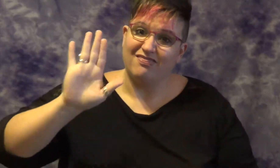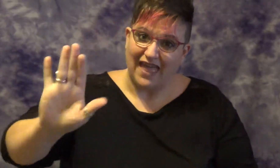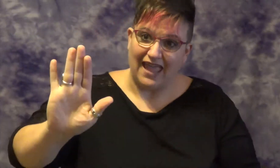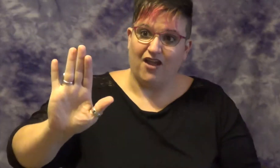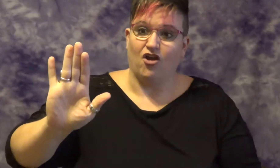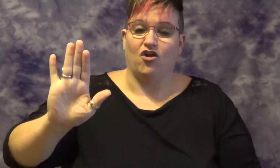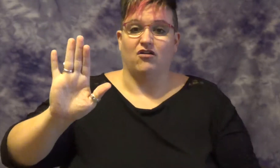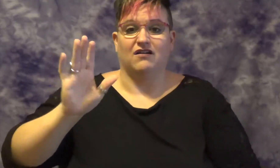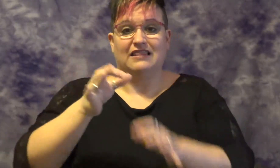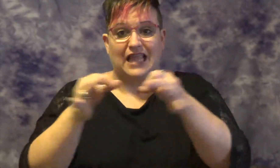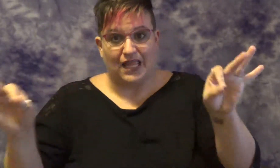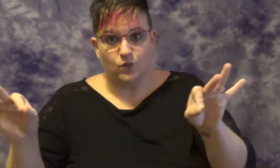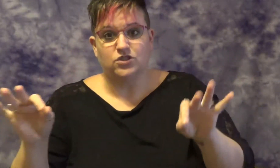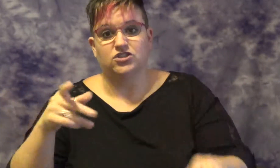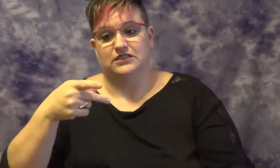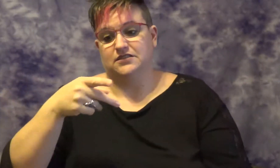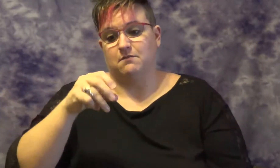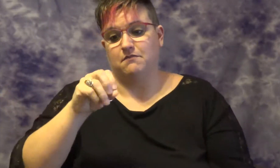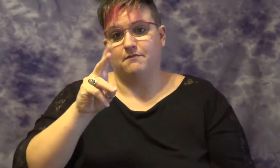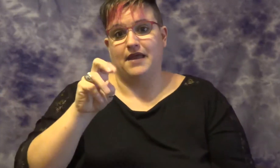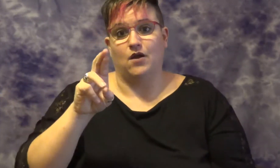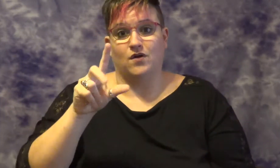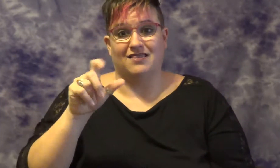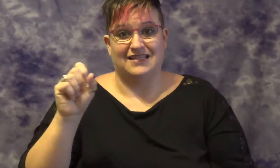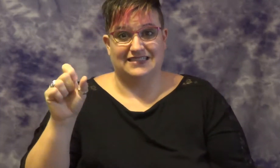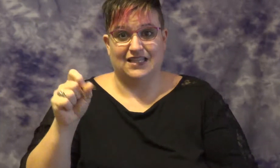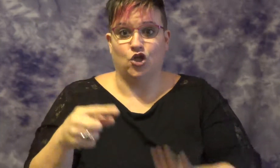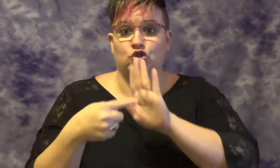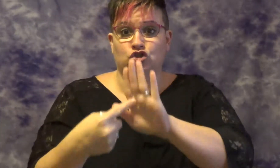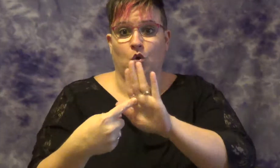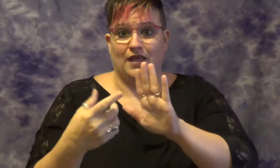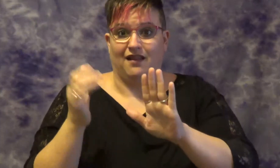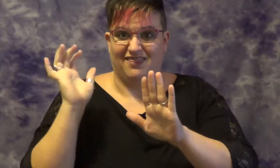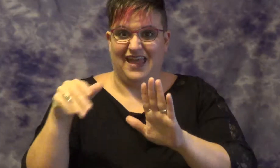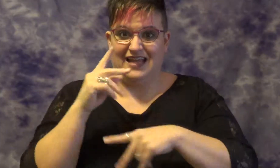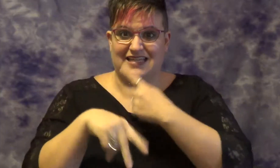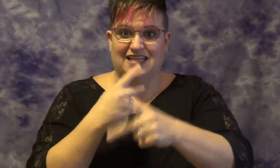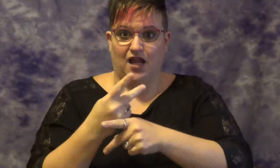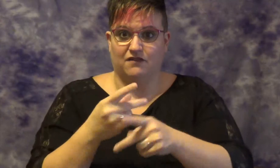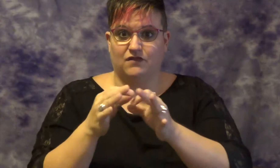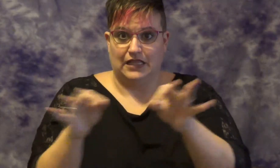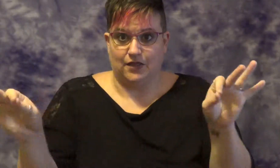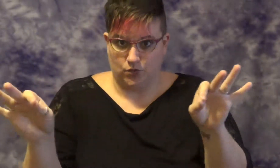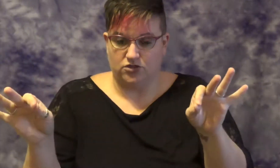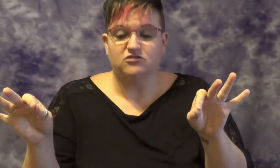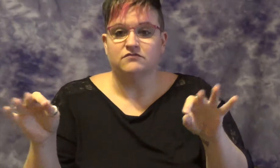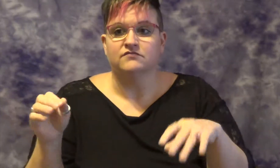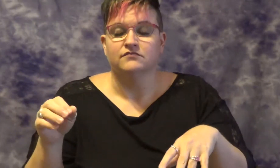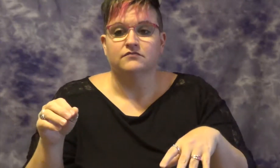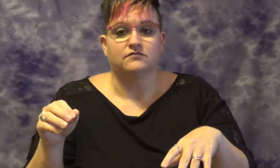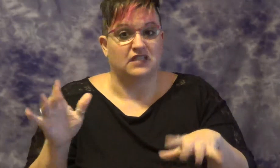okay? Use it, because that's a representation of their language. It's powerless, okay? That's okay, you can use that kind of